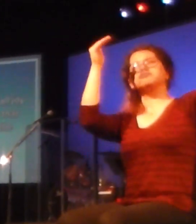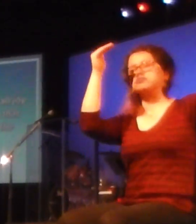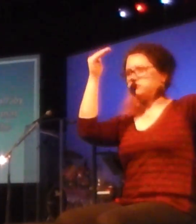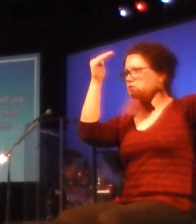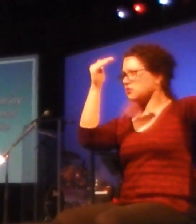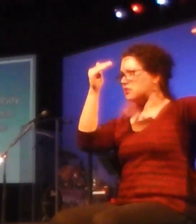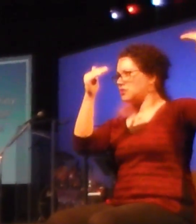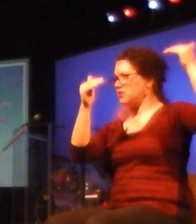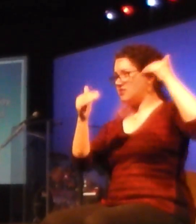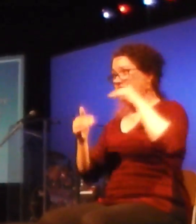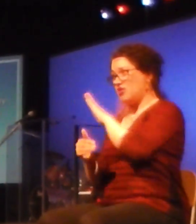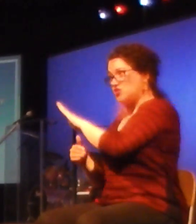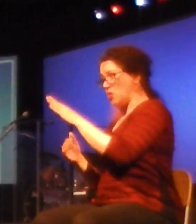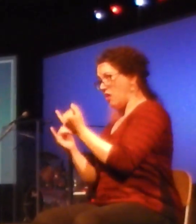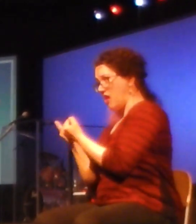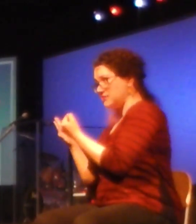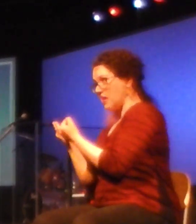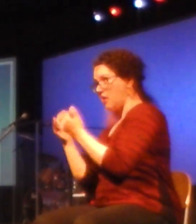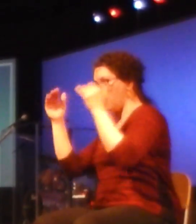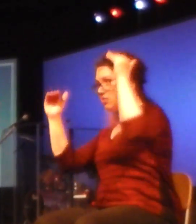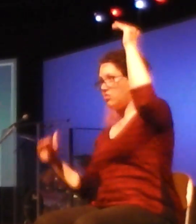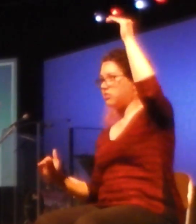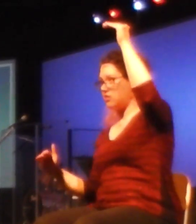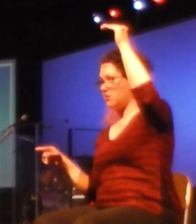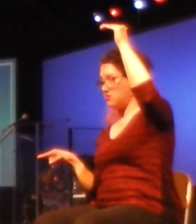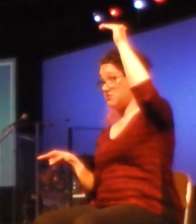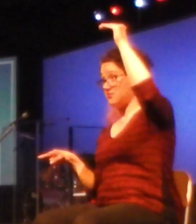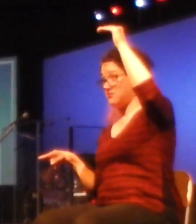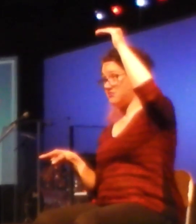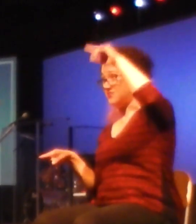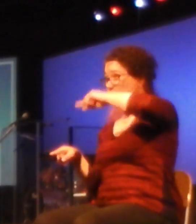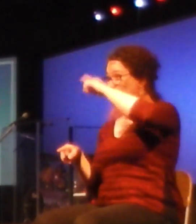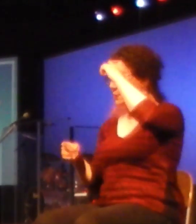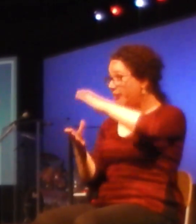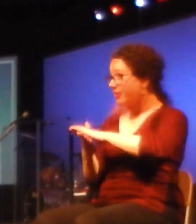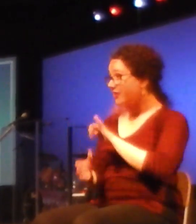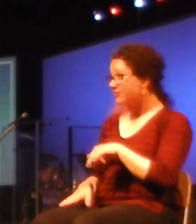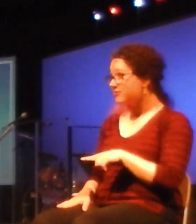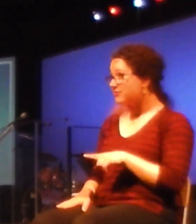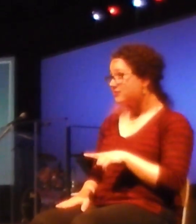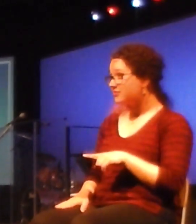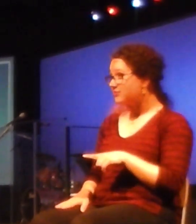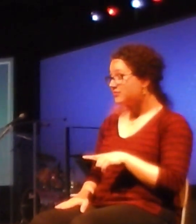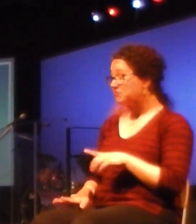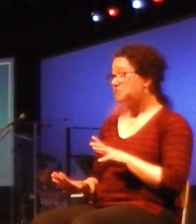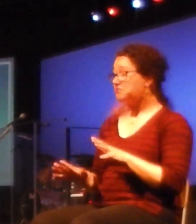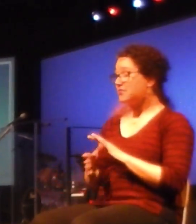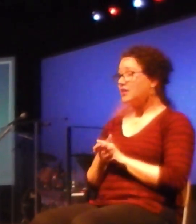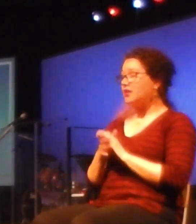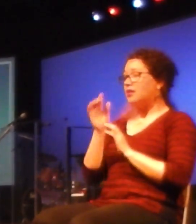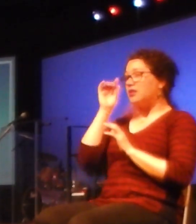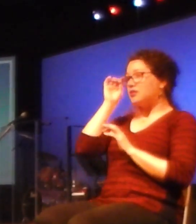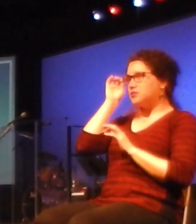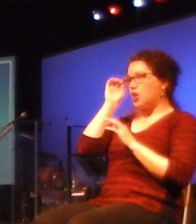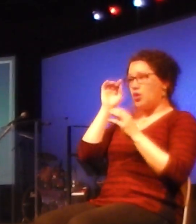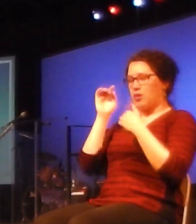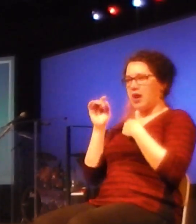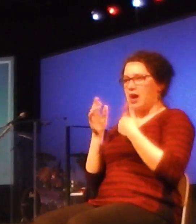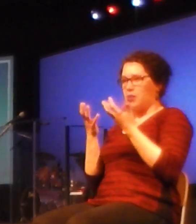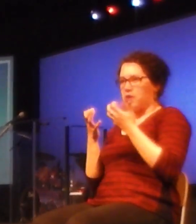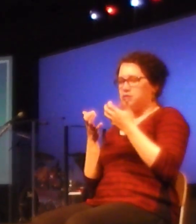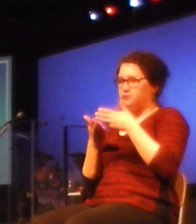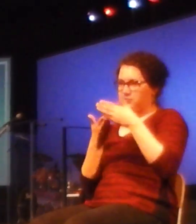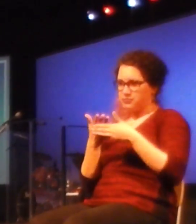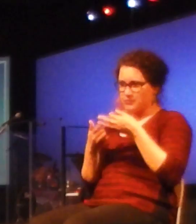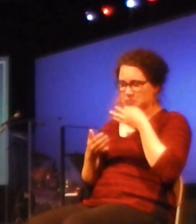exile you are in? And so here's the way I'd love to close this. I'm not naive. We're